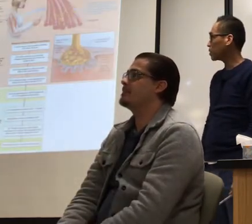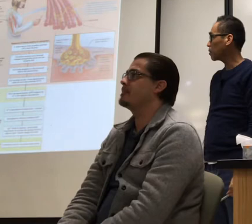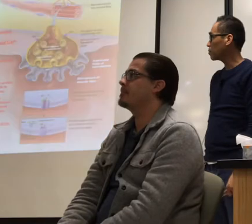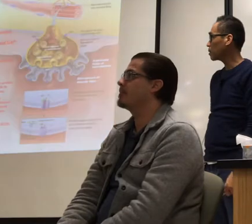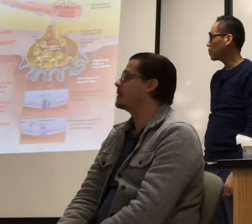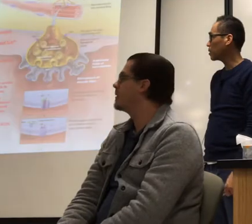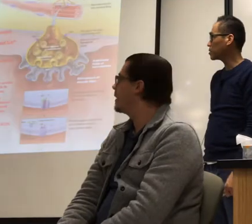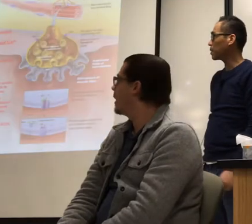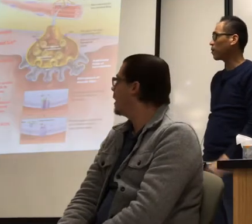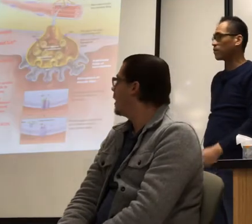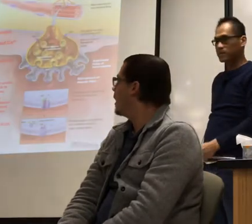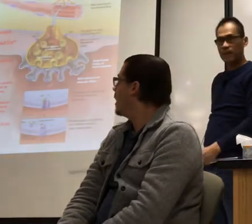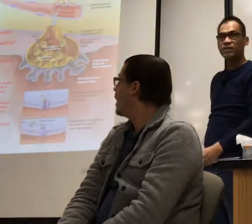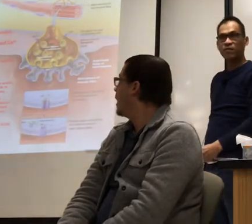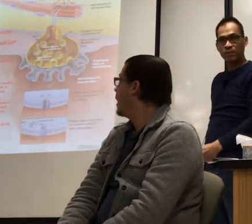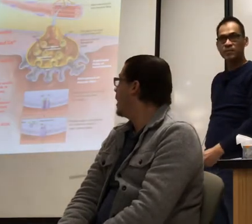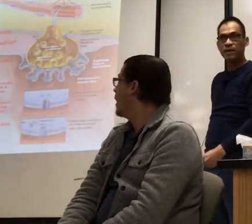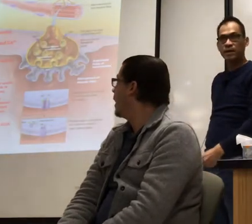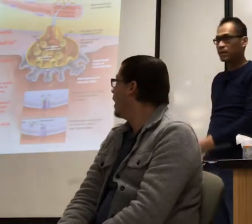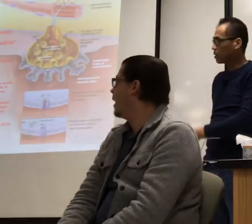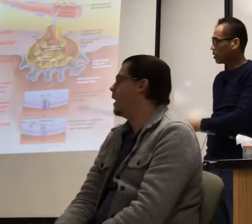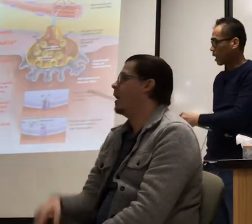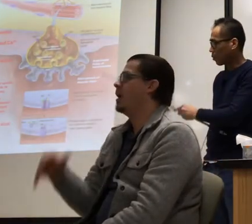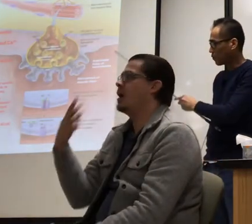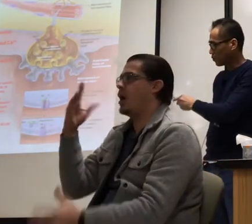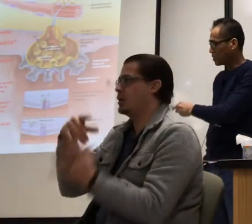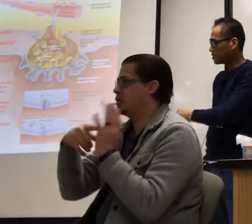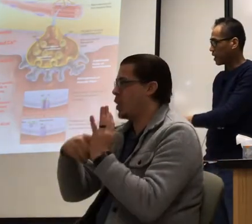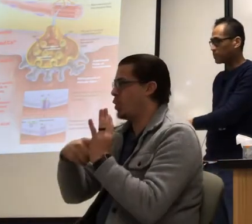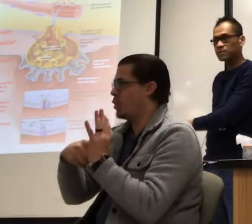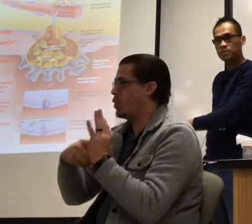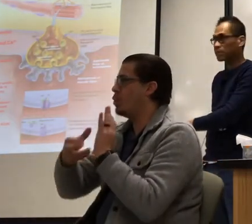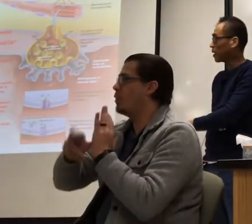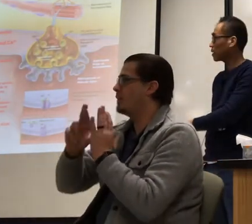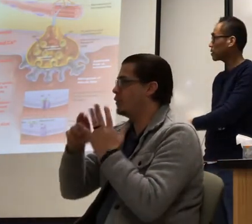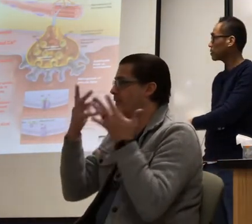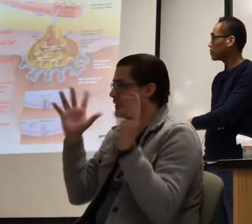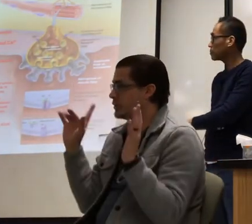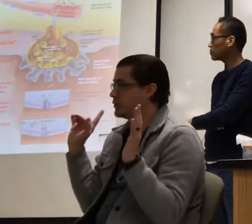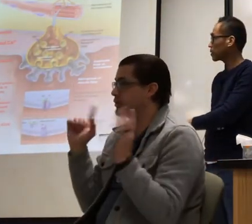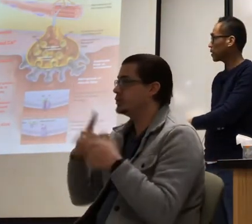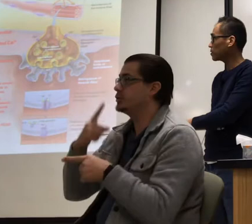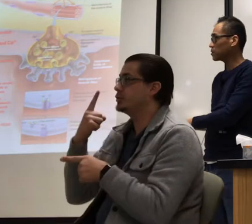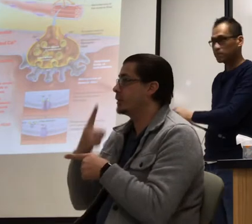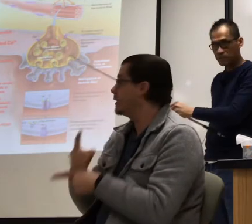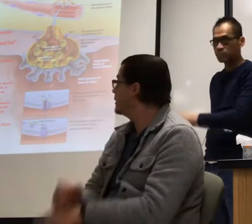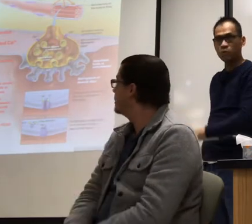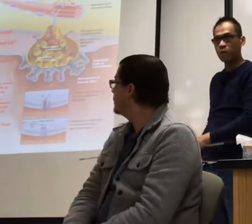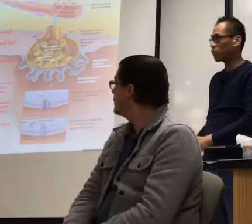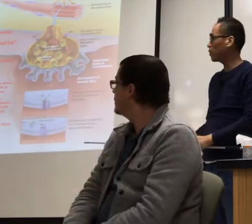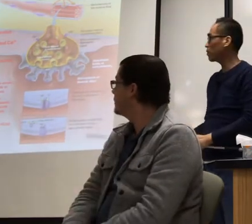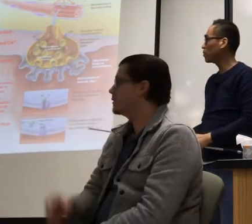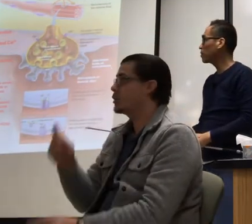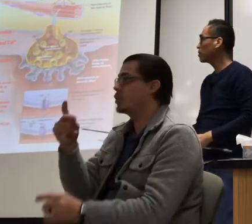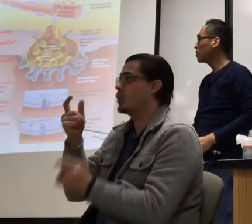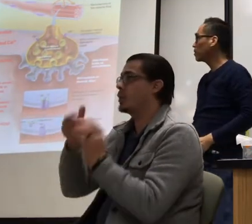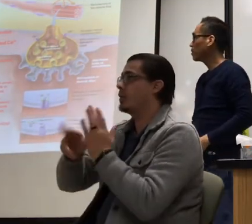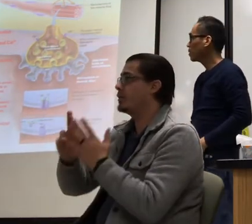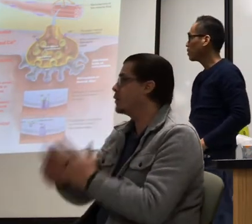All right, so let me skip over the slides I've already presented. I went through these steps, right? Just quick